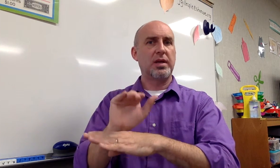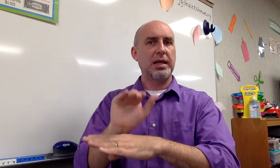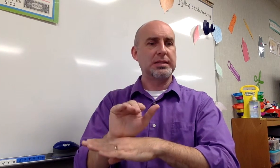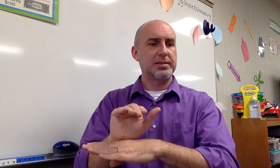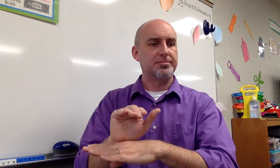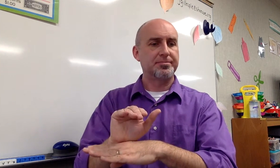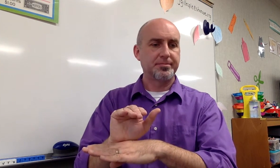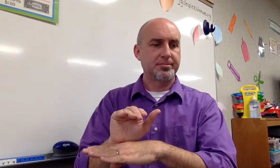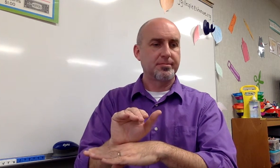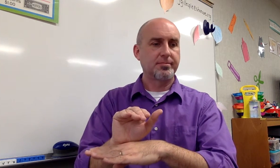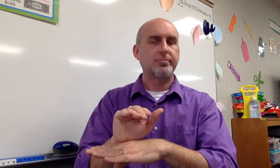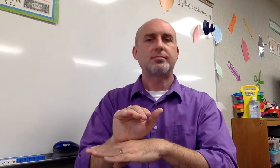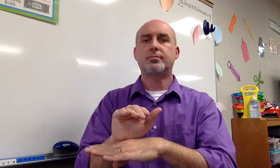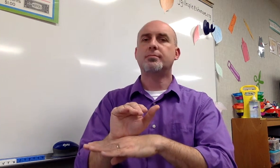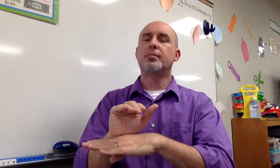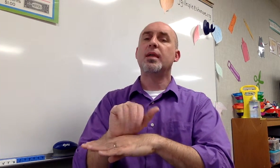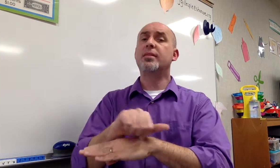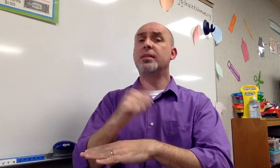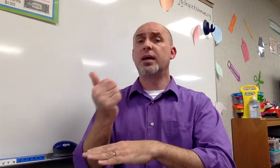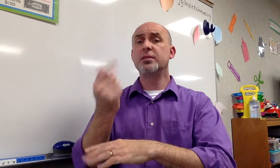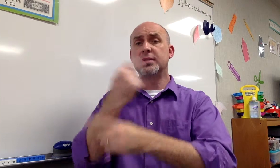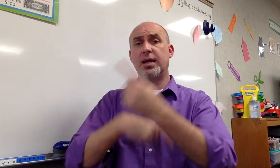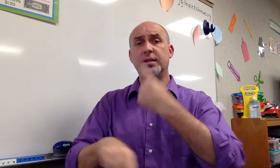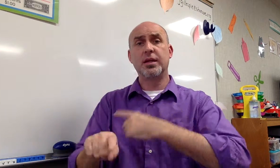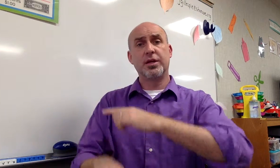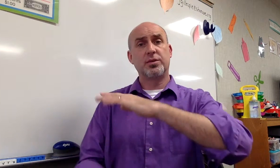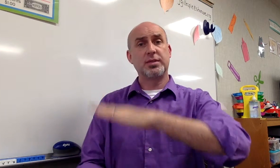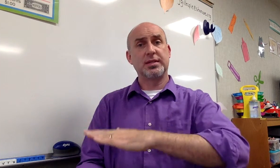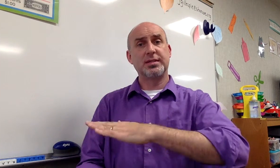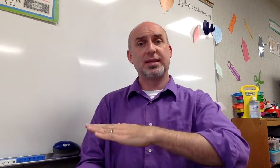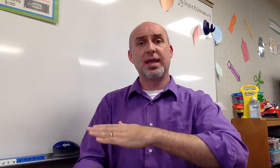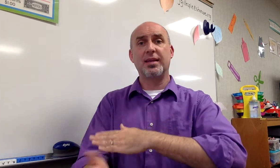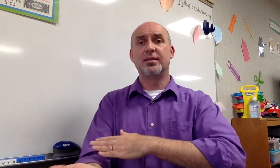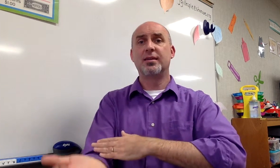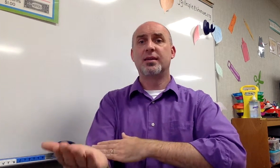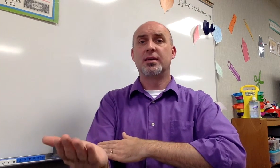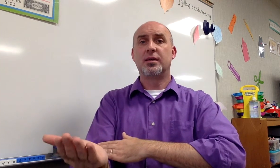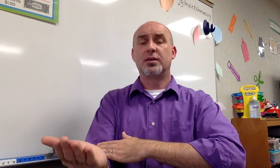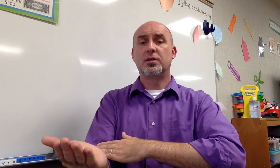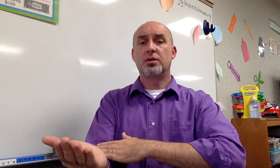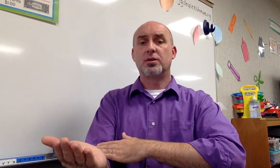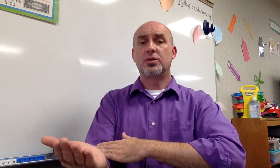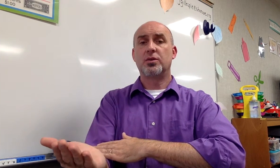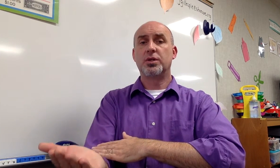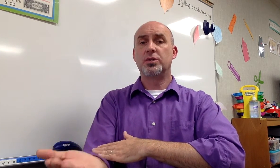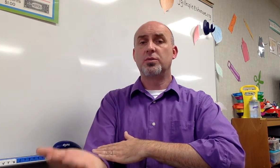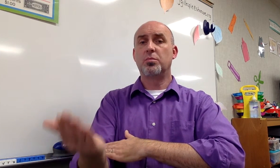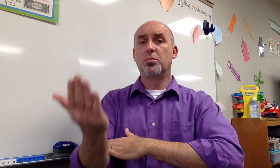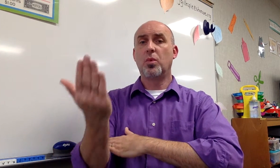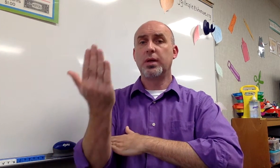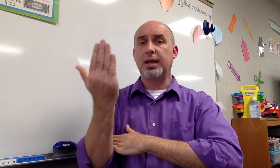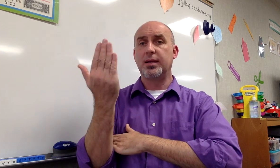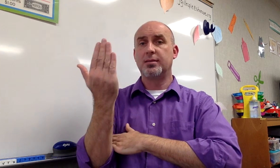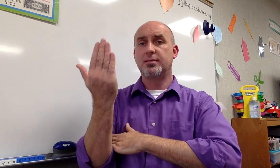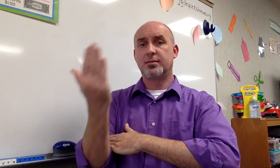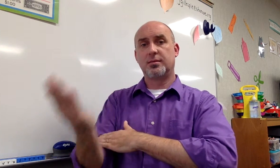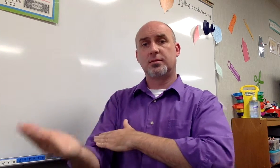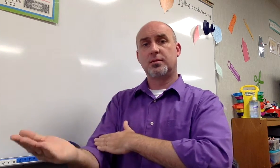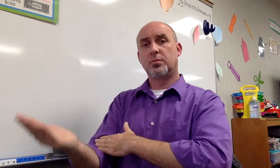night. And the other sign, using this again, you're going to do morning,